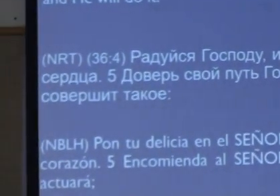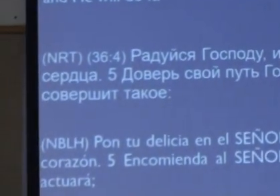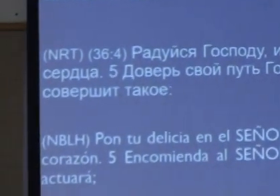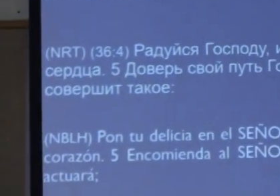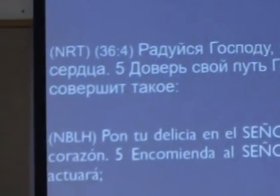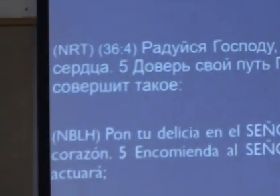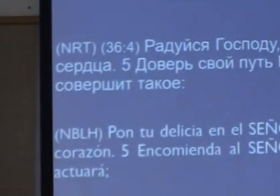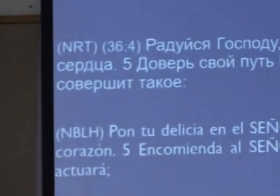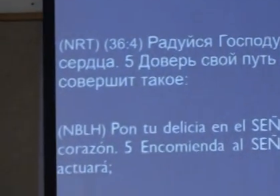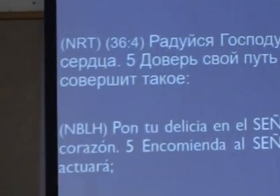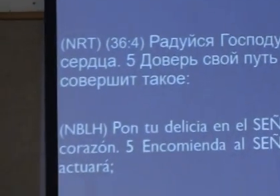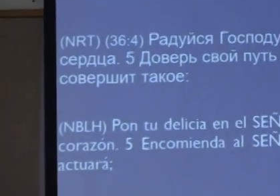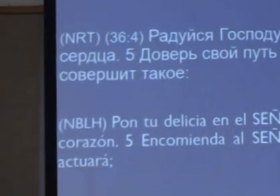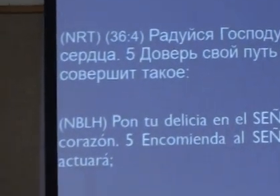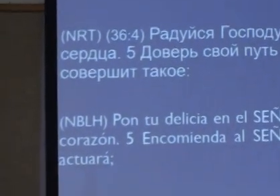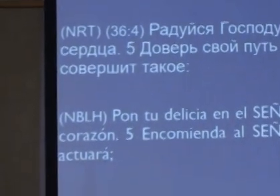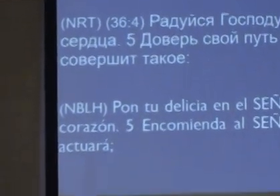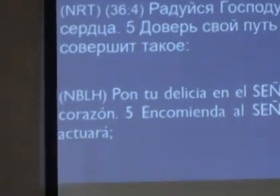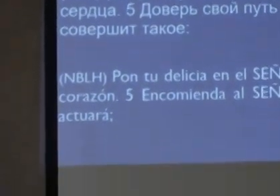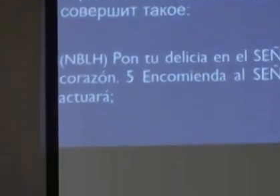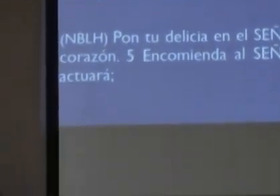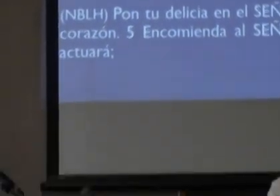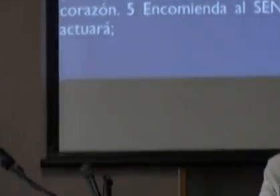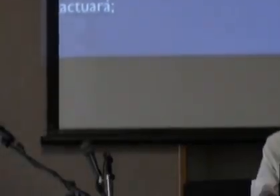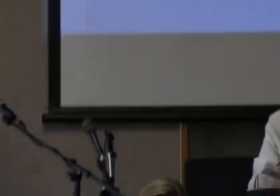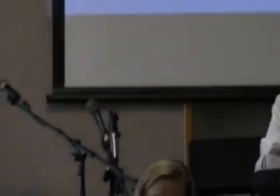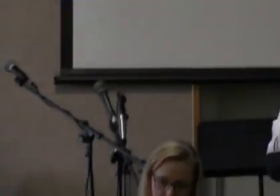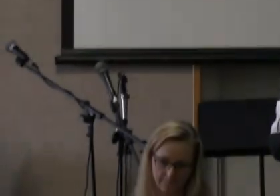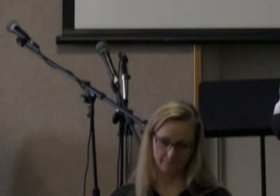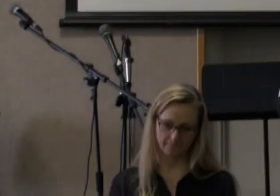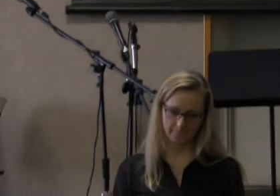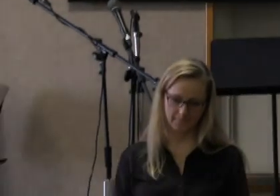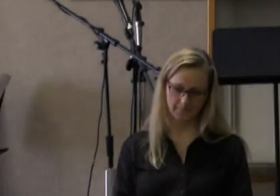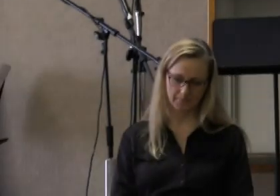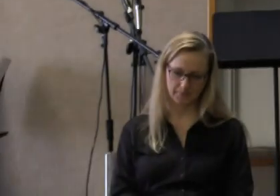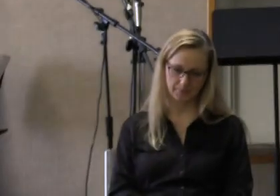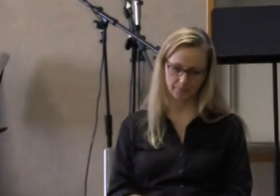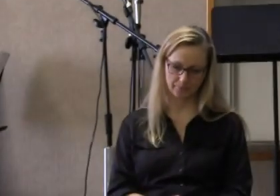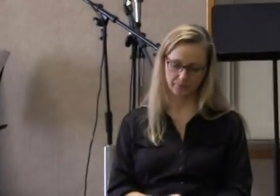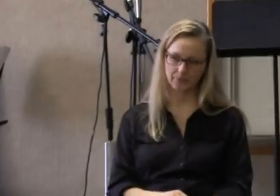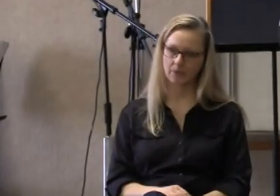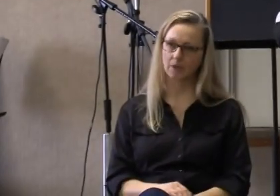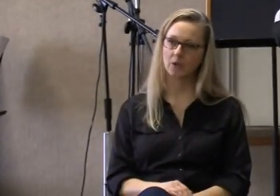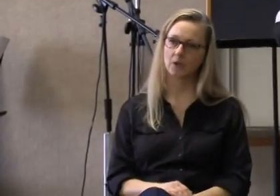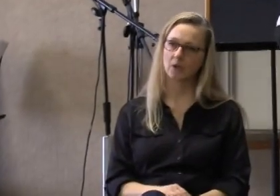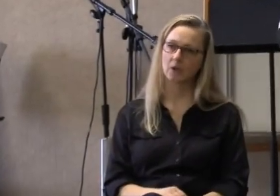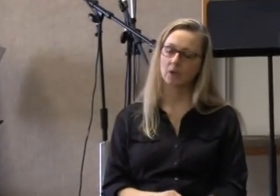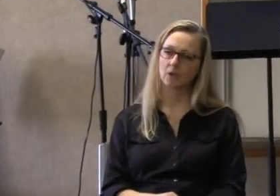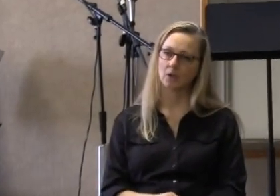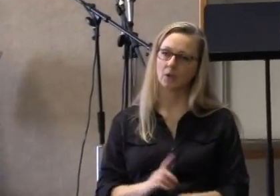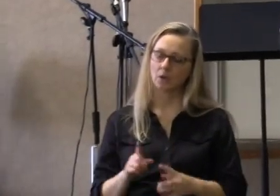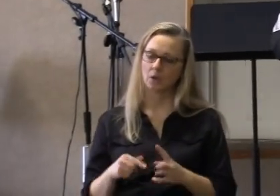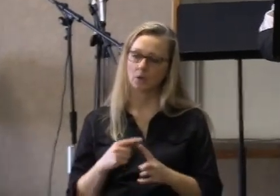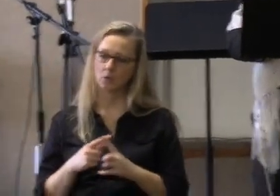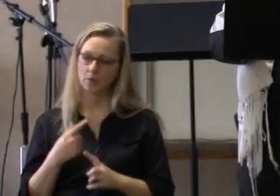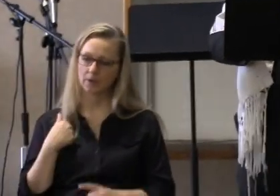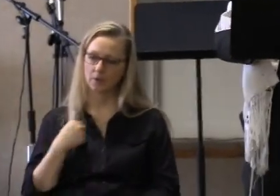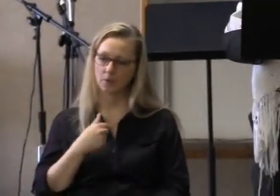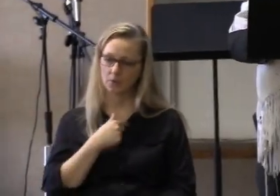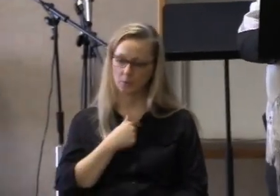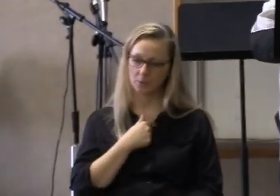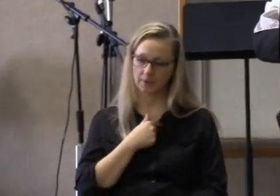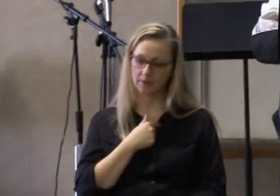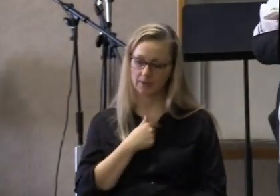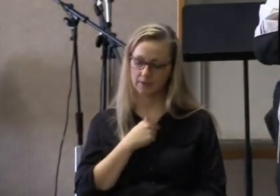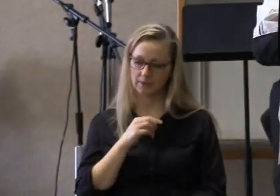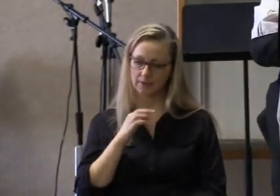word desires of your heart instead of requests. When we choose to delight ourselves in God, he gives us